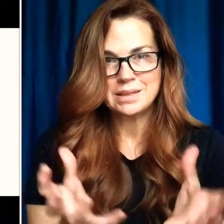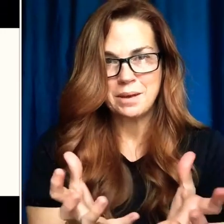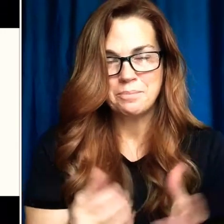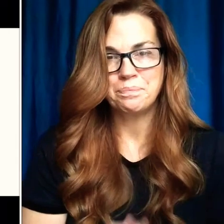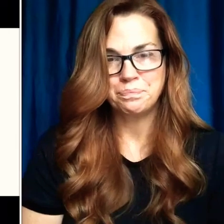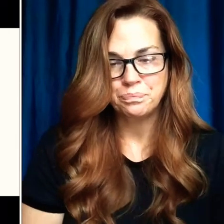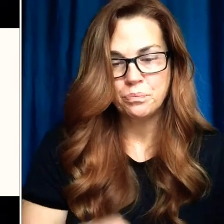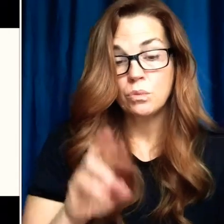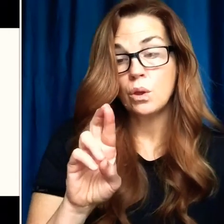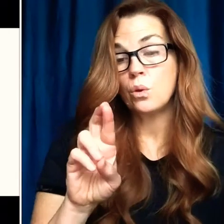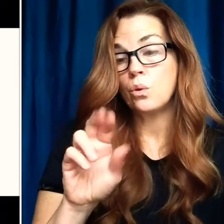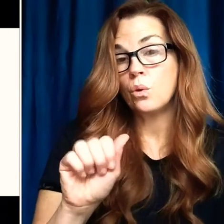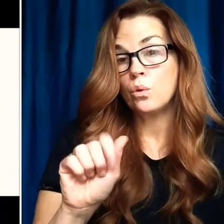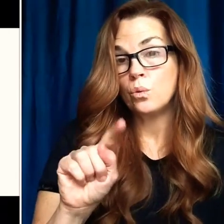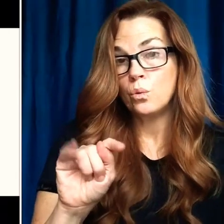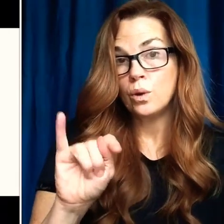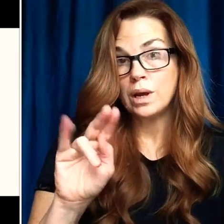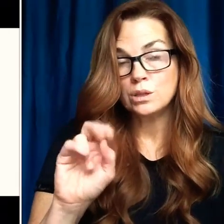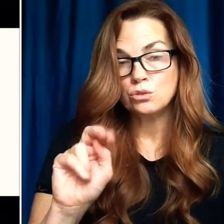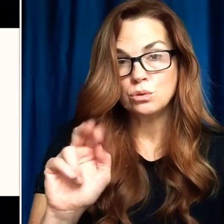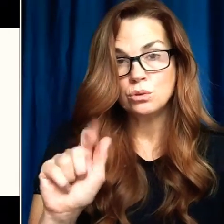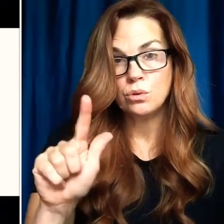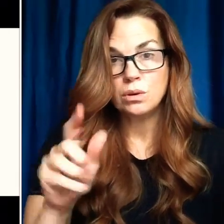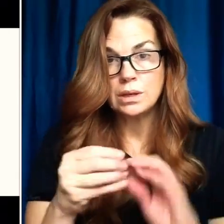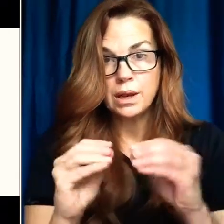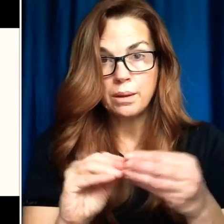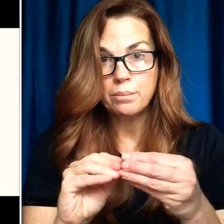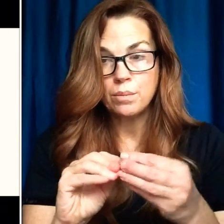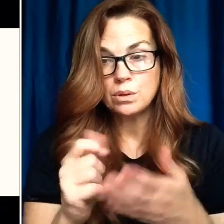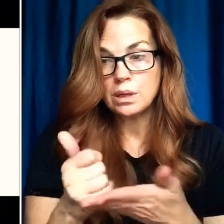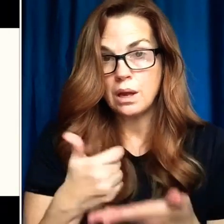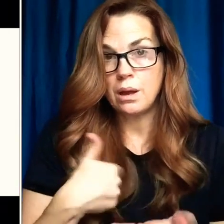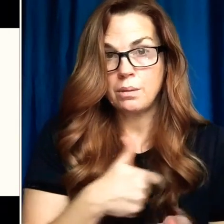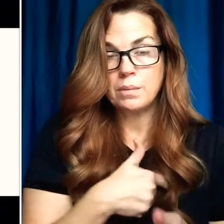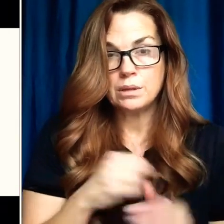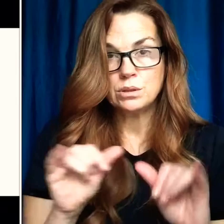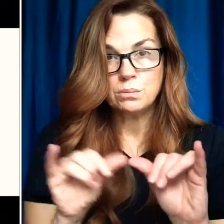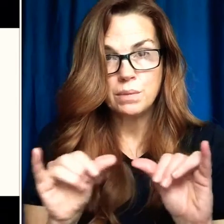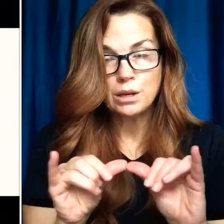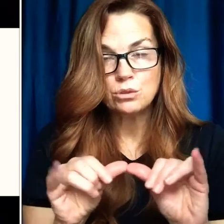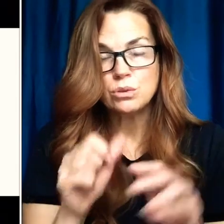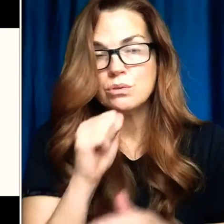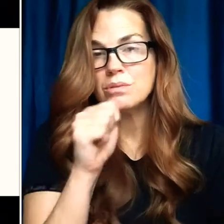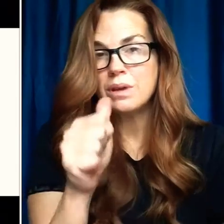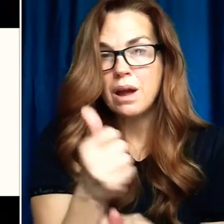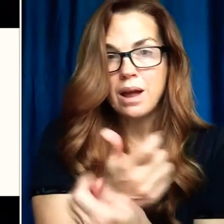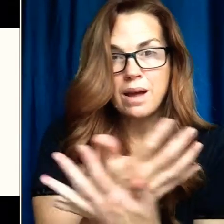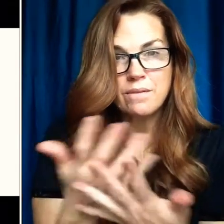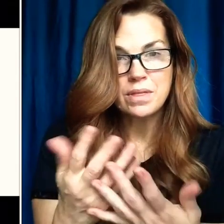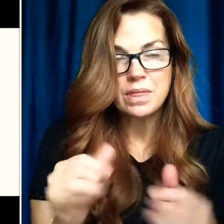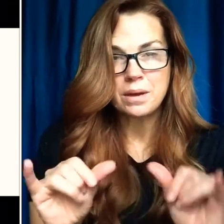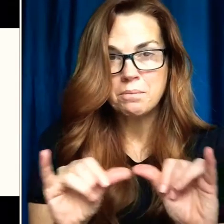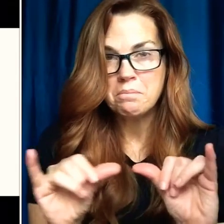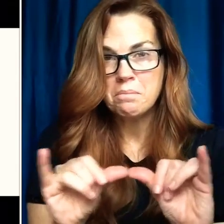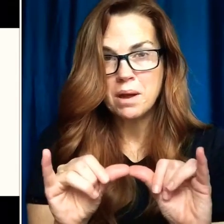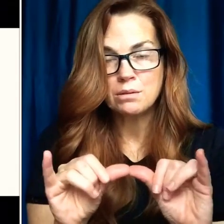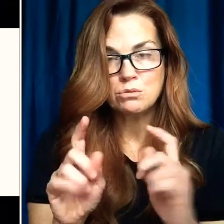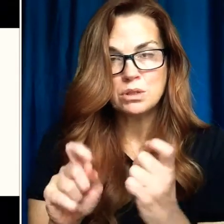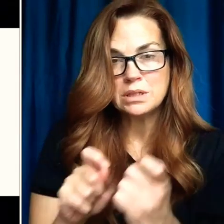to measure things. Not everything is measured exactly. Not everything will be 1 or 2 or 3. You